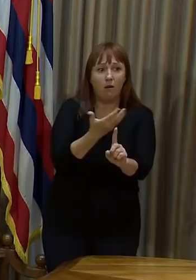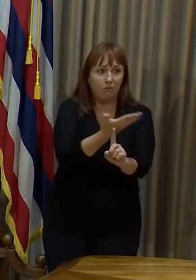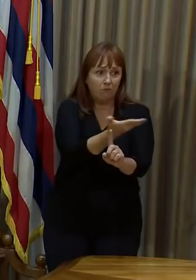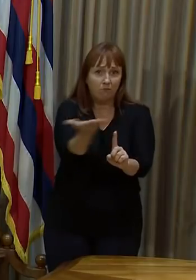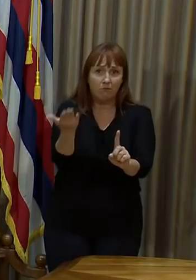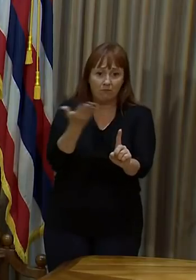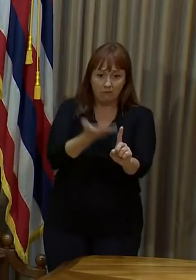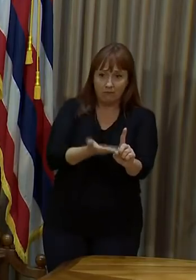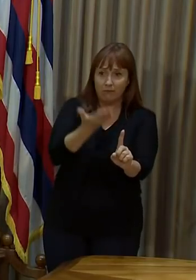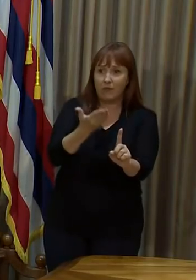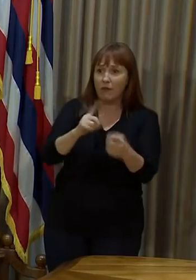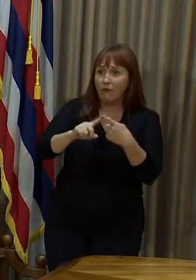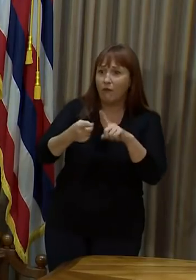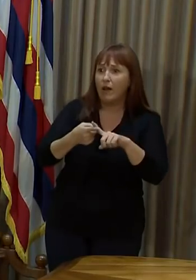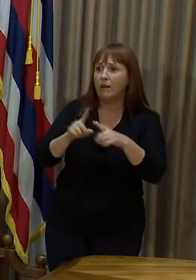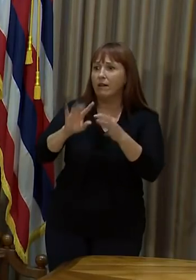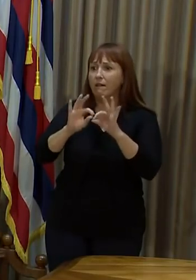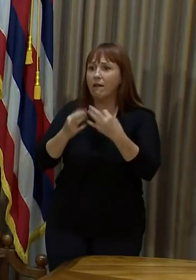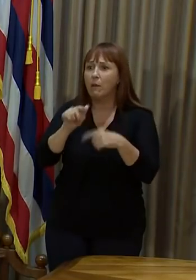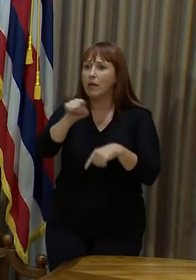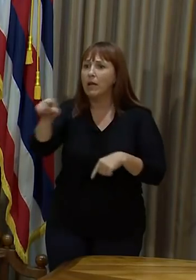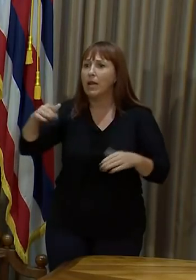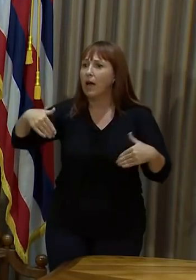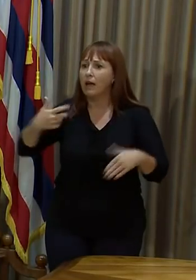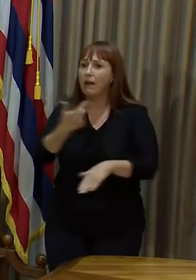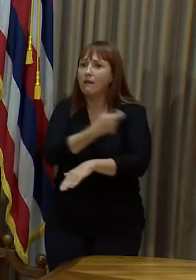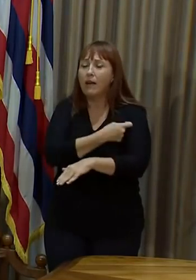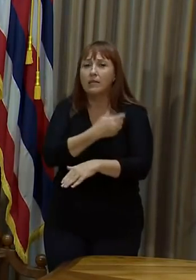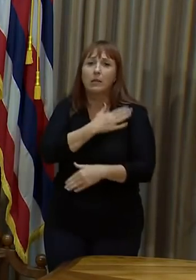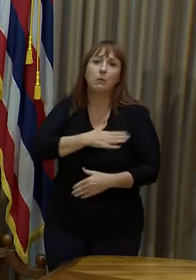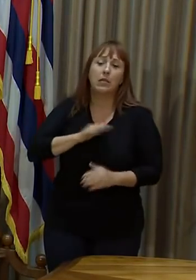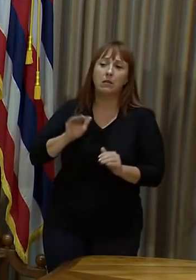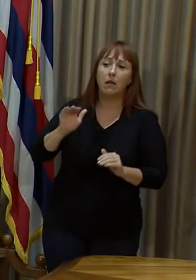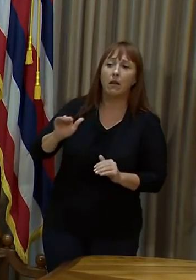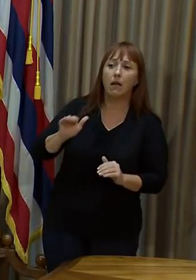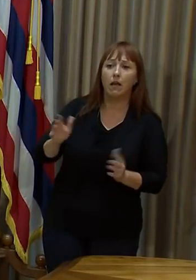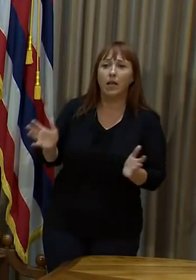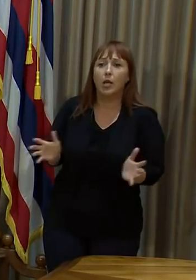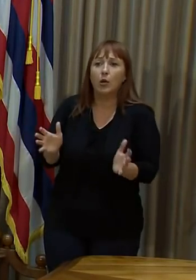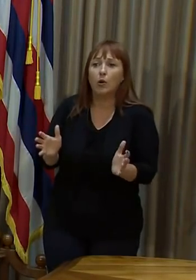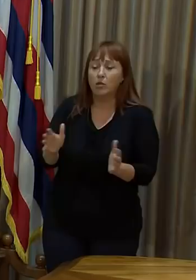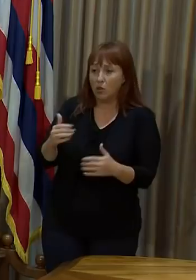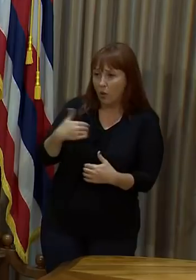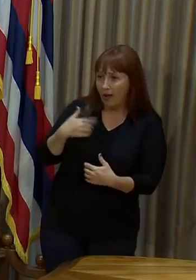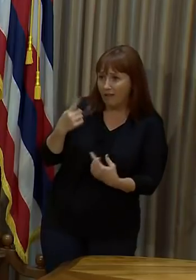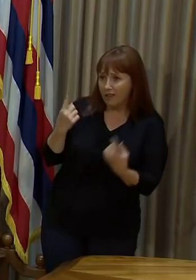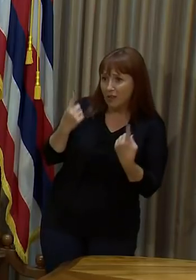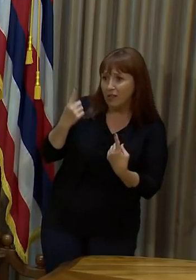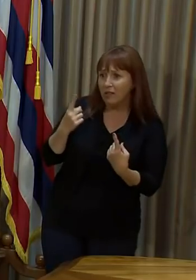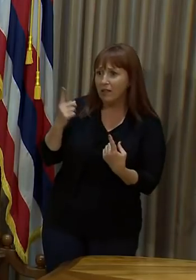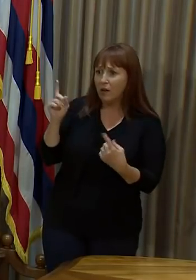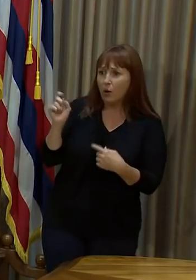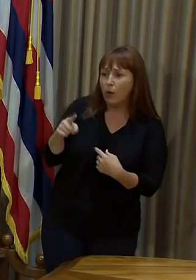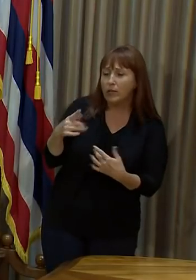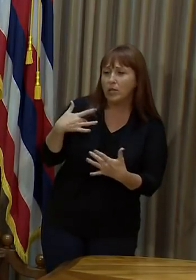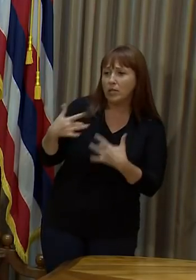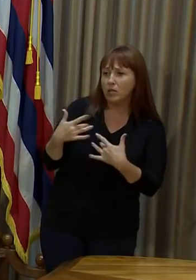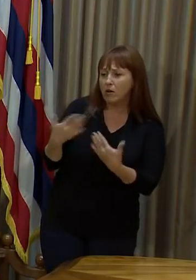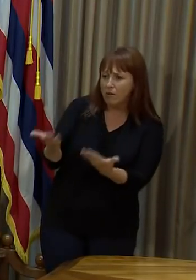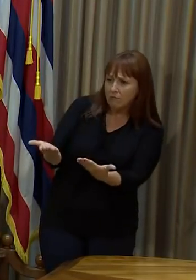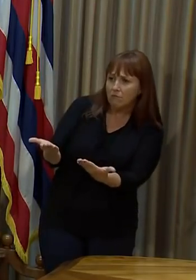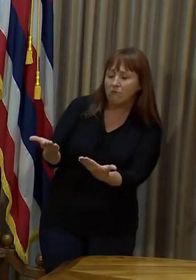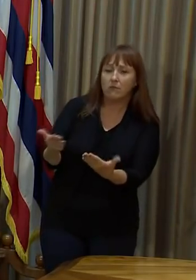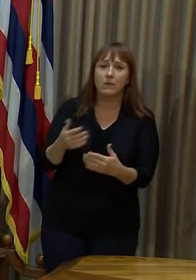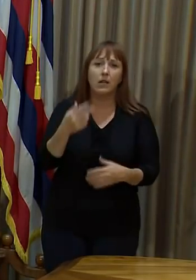you discover is not vaccinated, please encourage them to get their questions answered. The